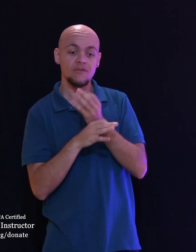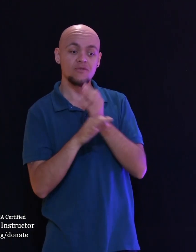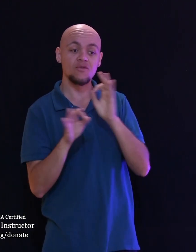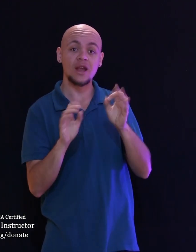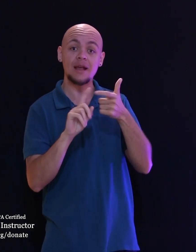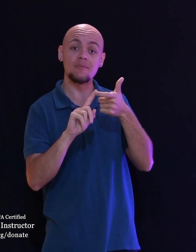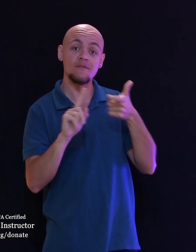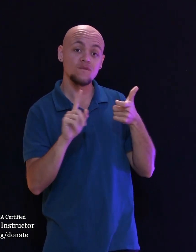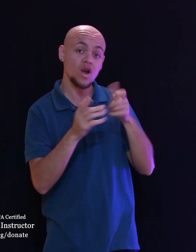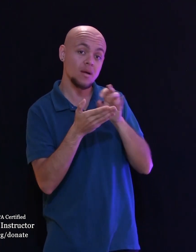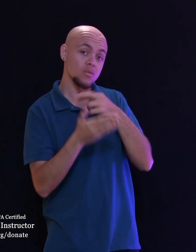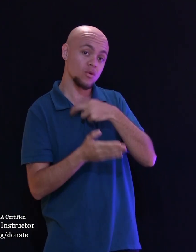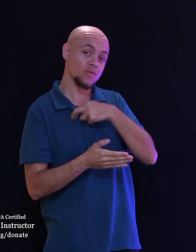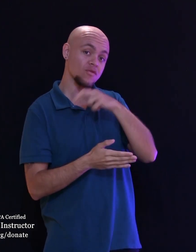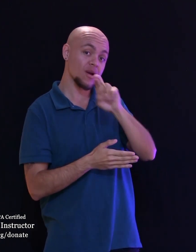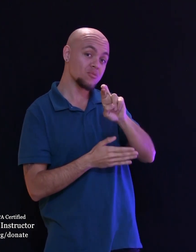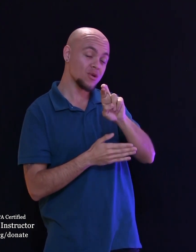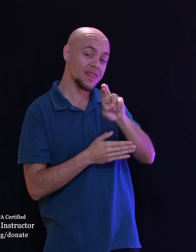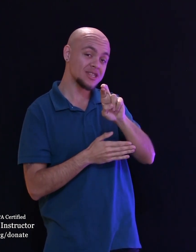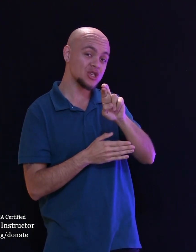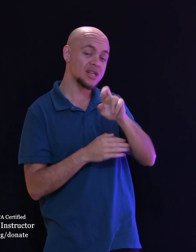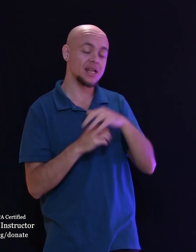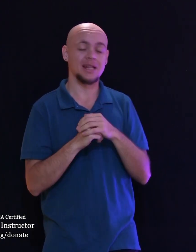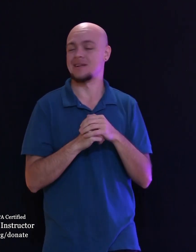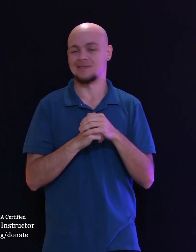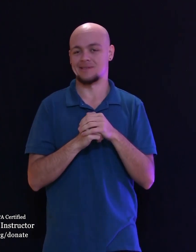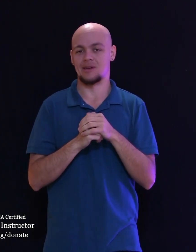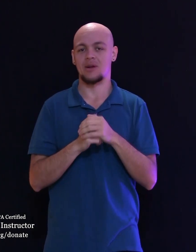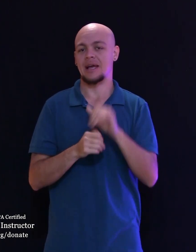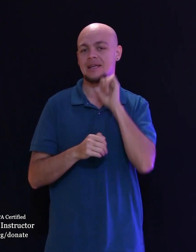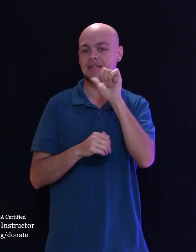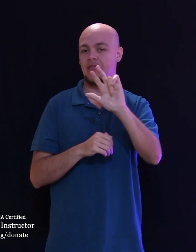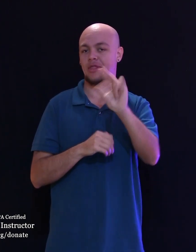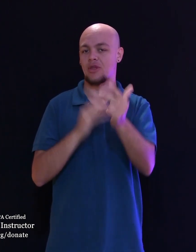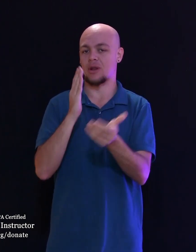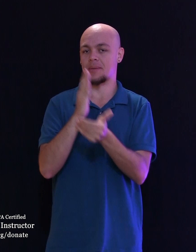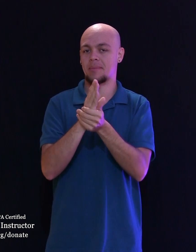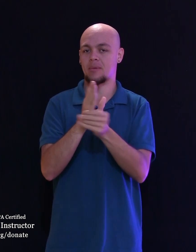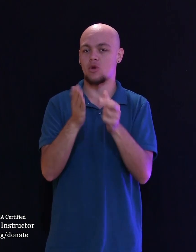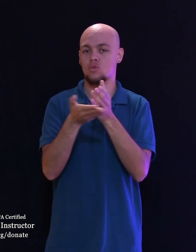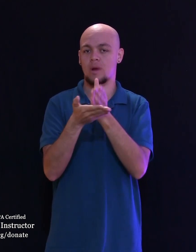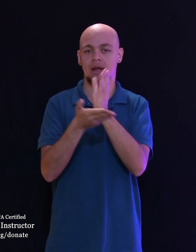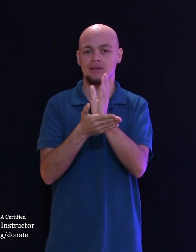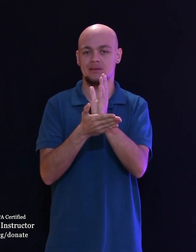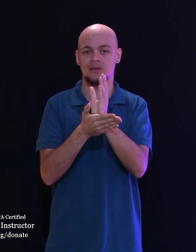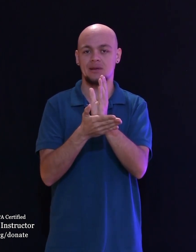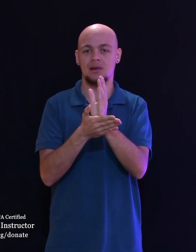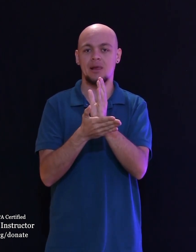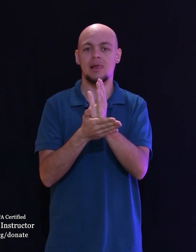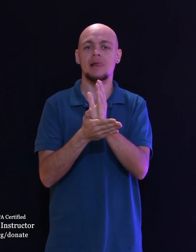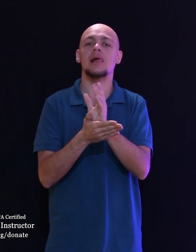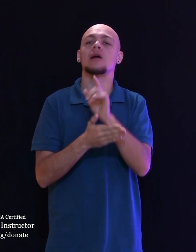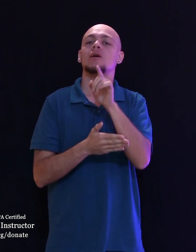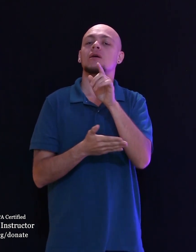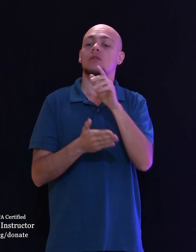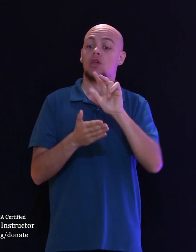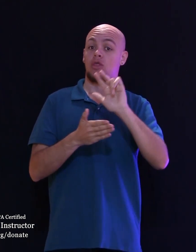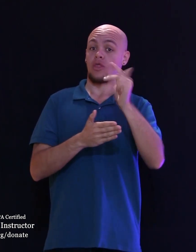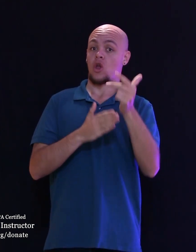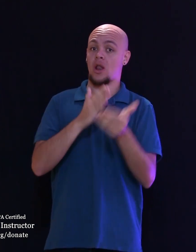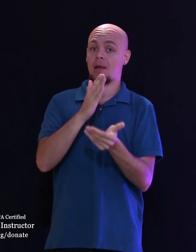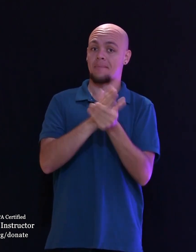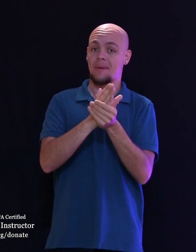Okay, so I have several people who have said freedom from religion. That is not your Third Amendment right. Your Third Amendment right is not to quarter soldiers in your